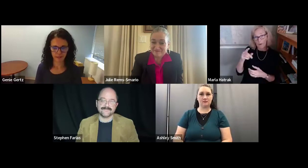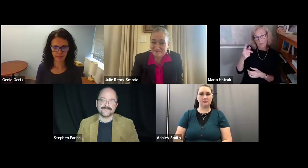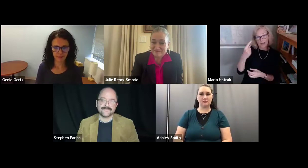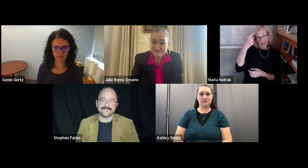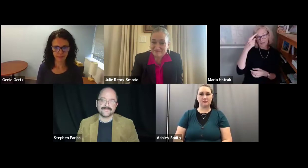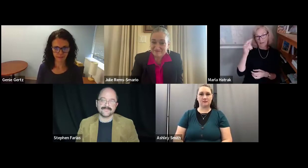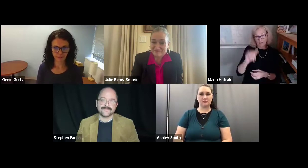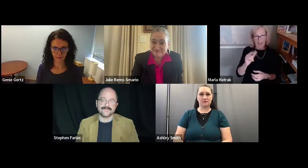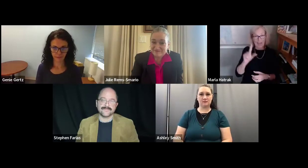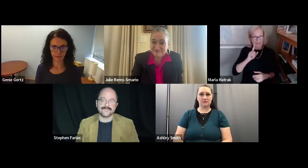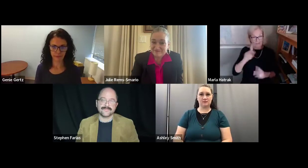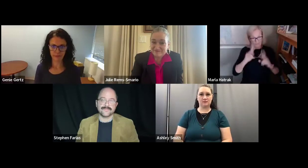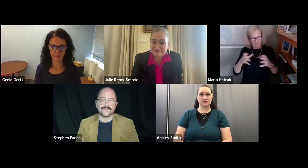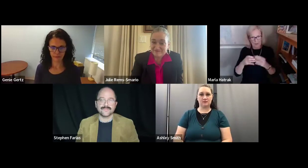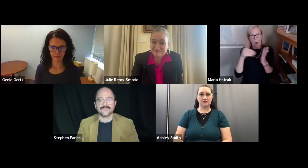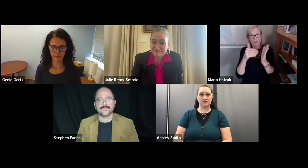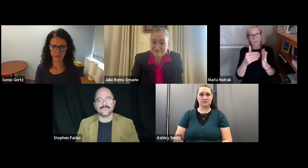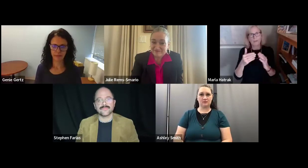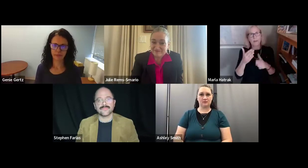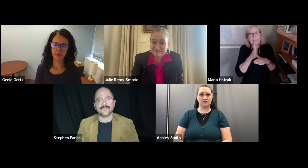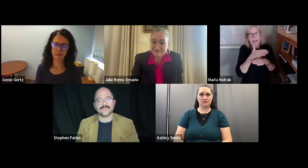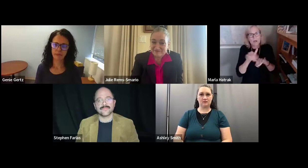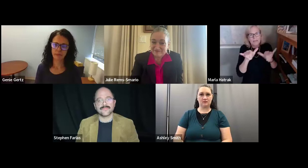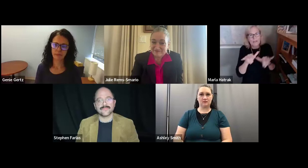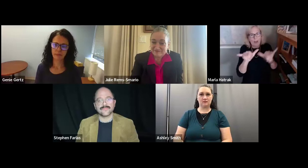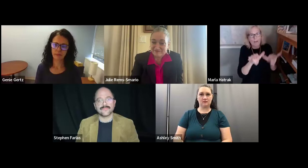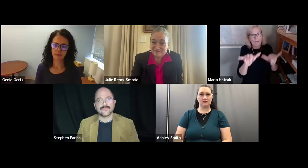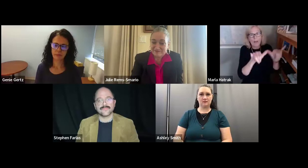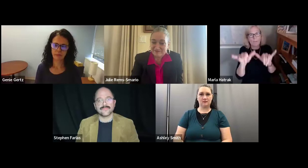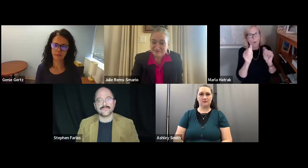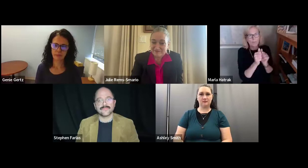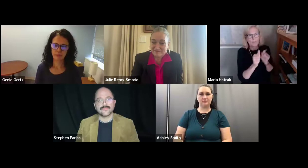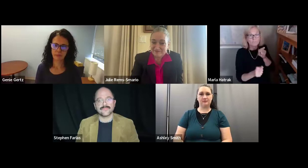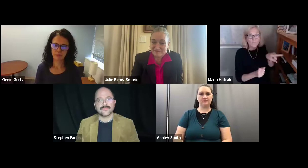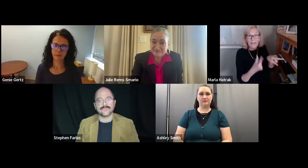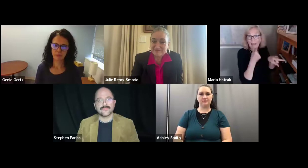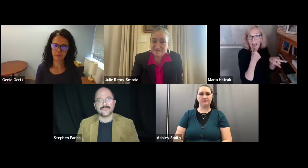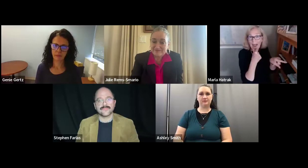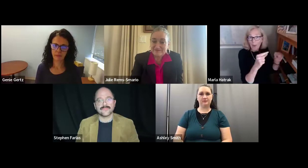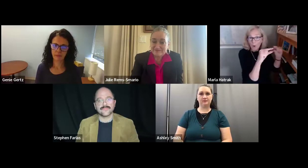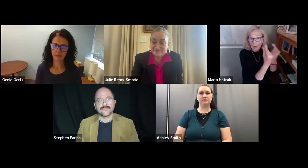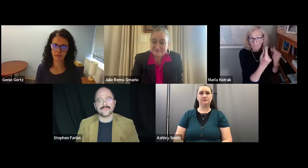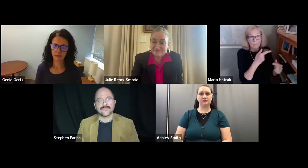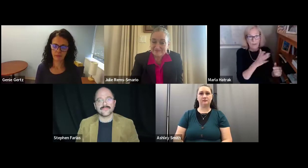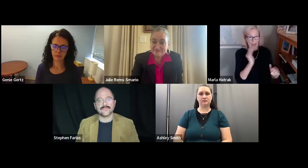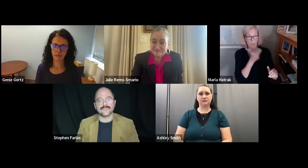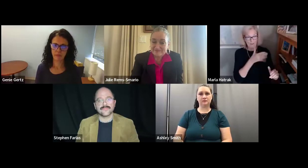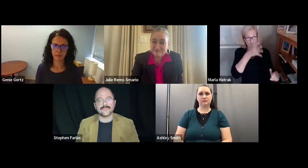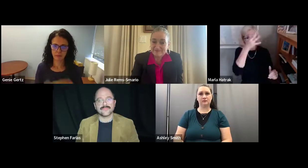The intersex community, where the people often are within the common areas. So if you're looking